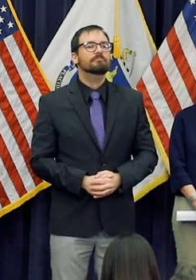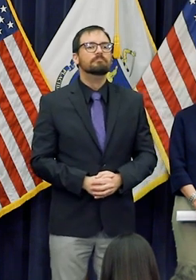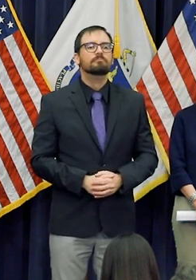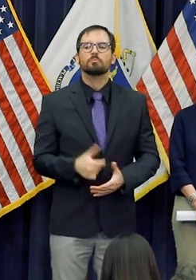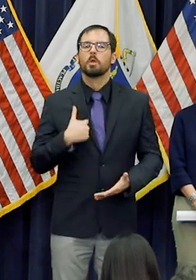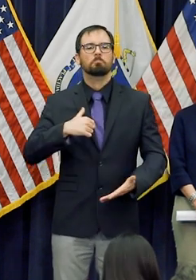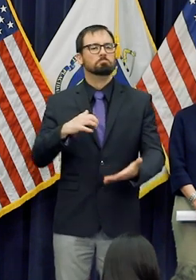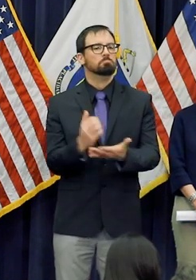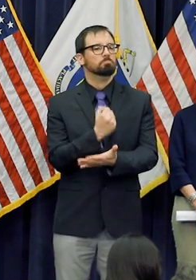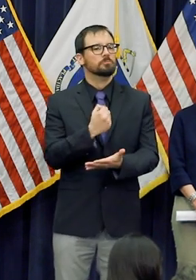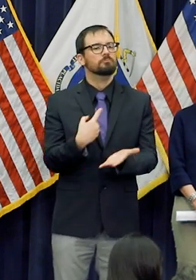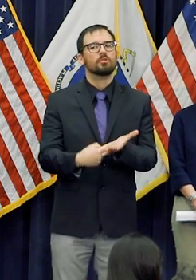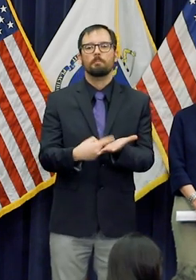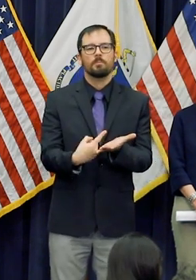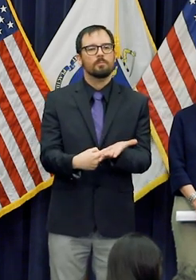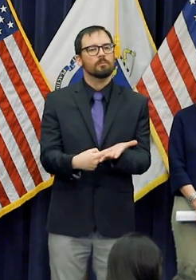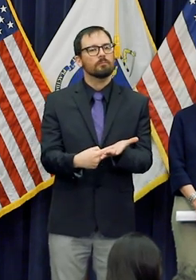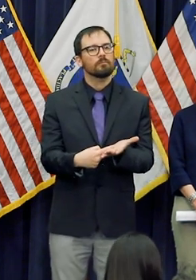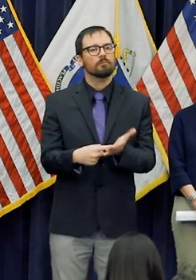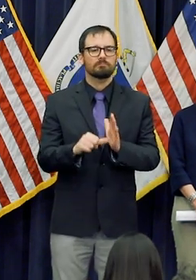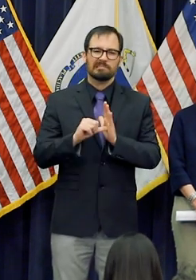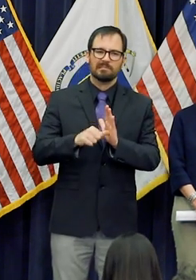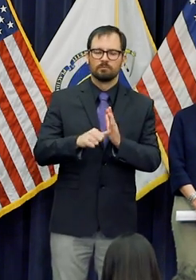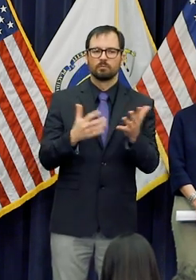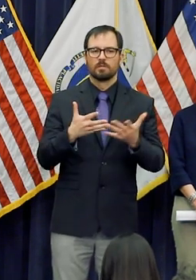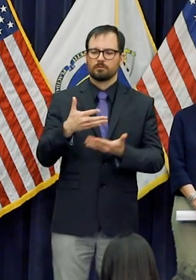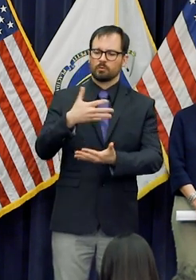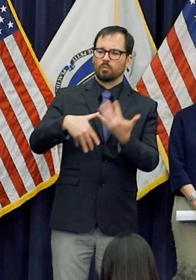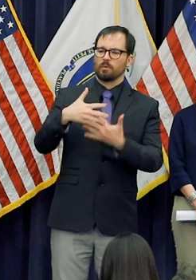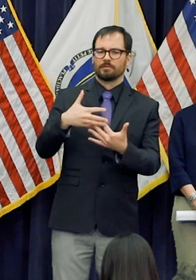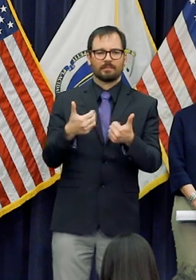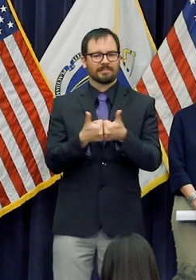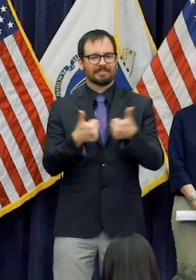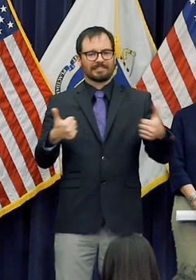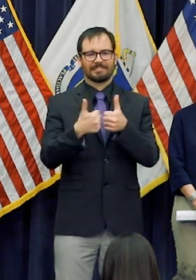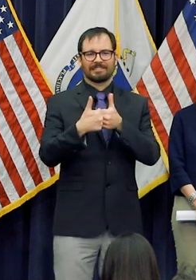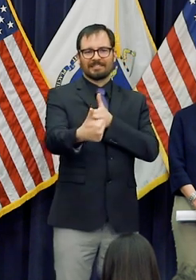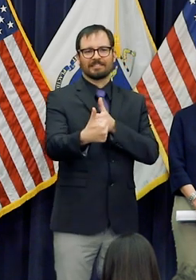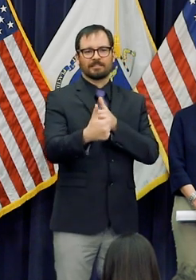social distancing is and to remind us why it's important to do this.